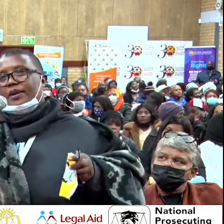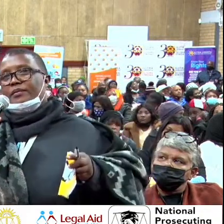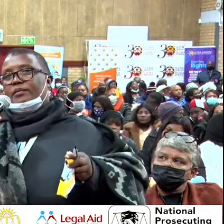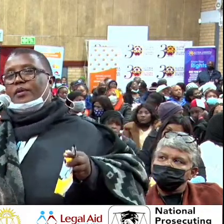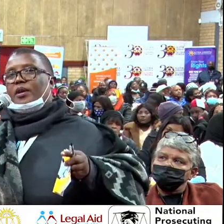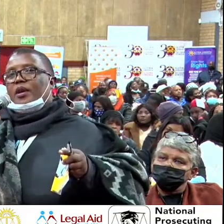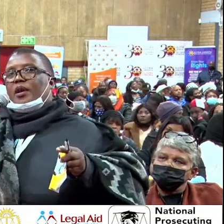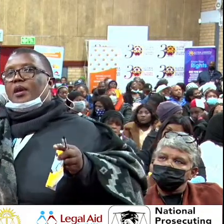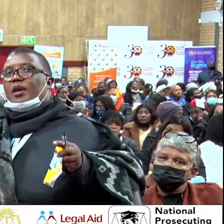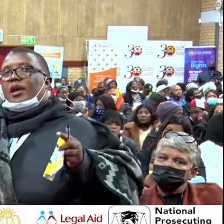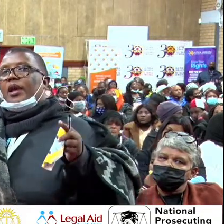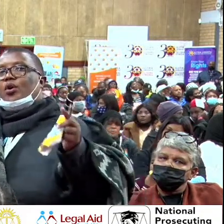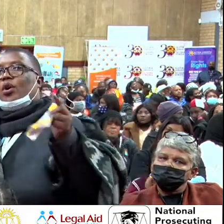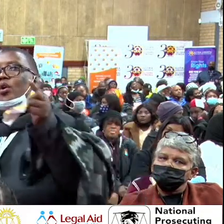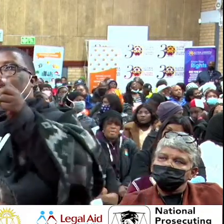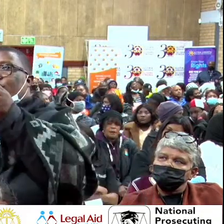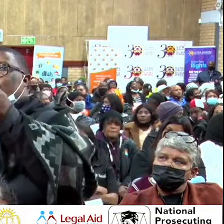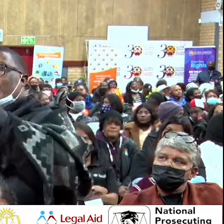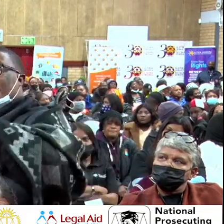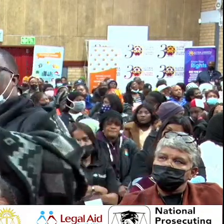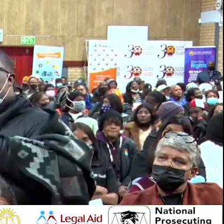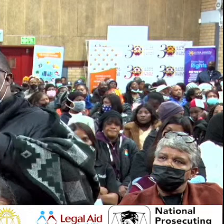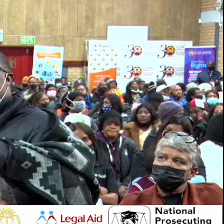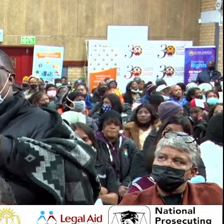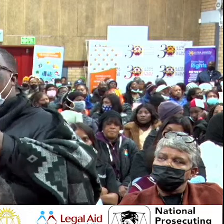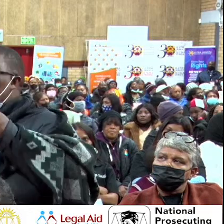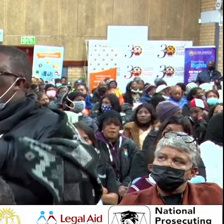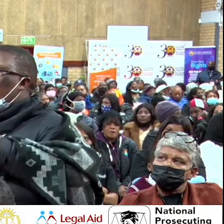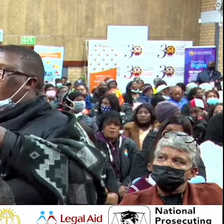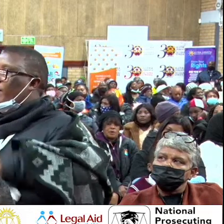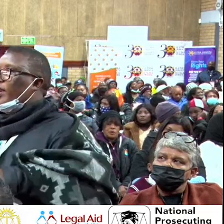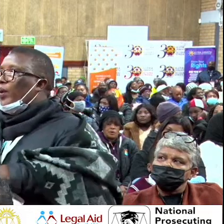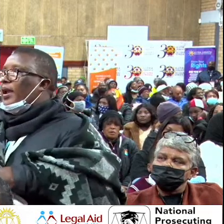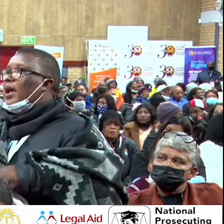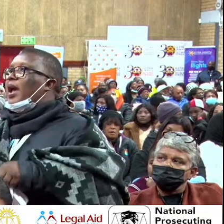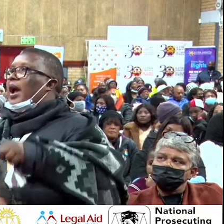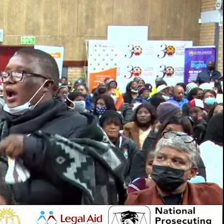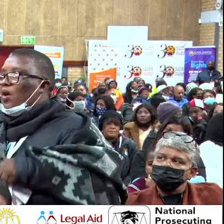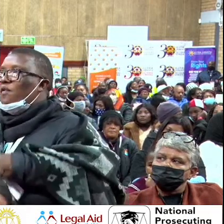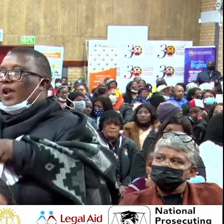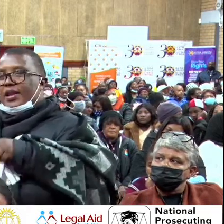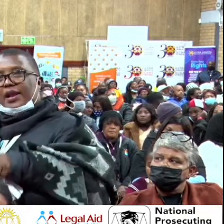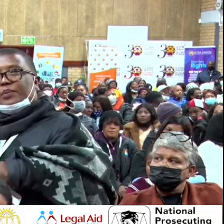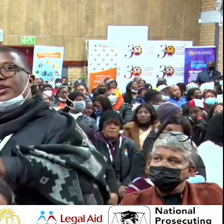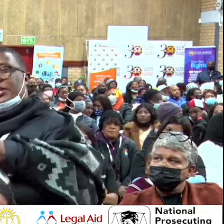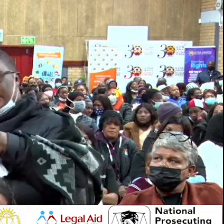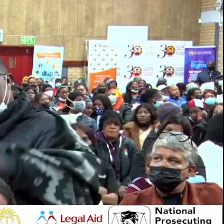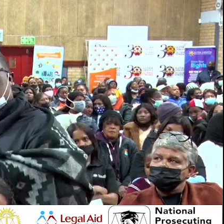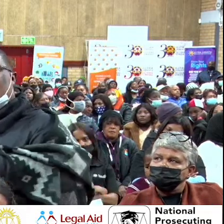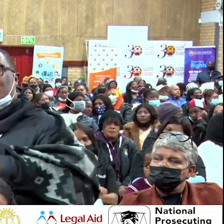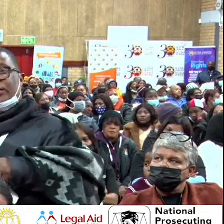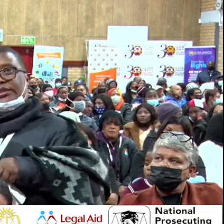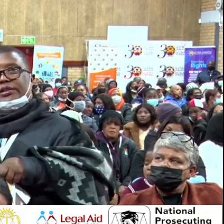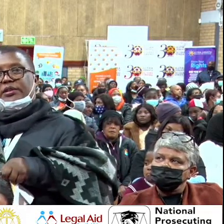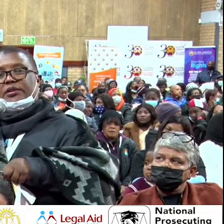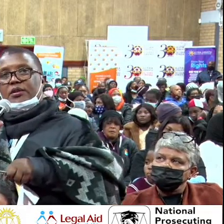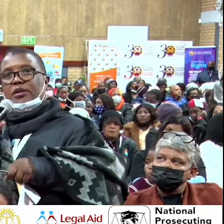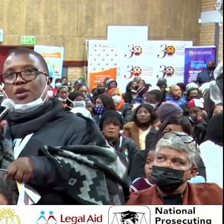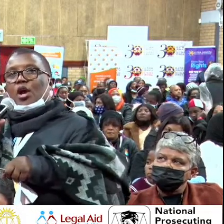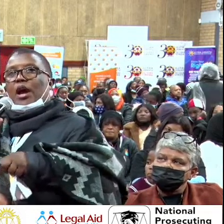Kalbrema. And all of you came here knowing very well how vulnerable is this